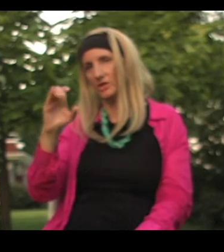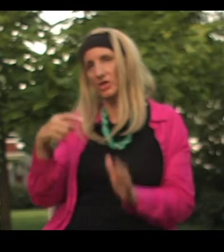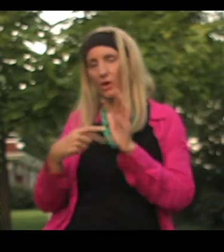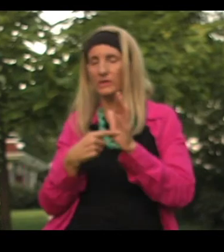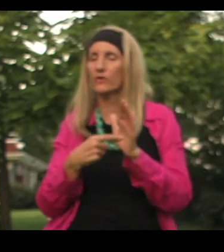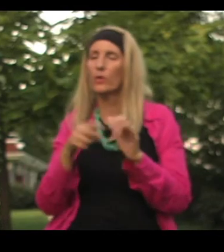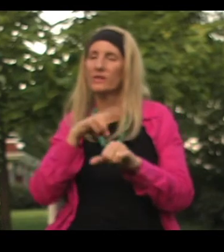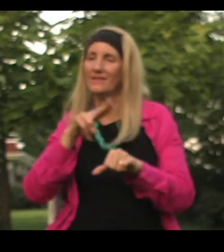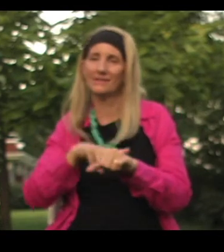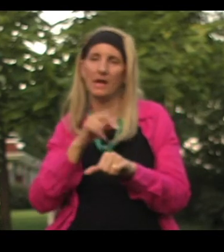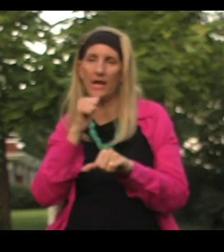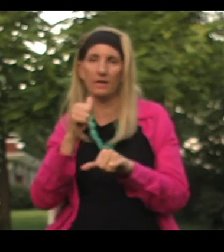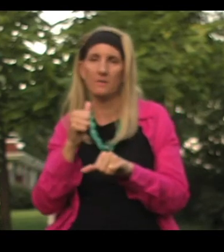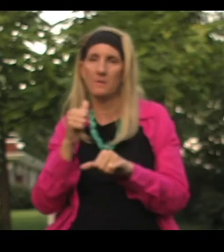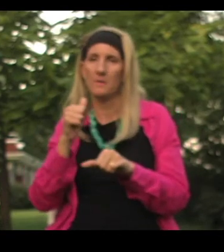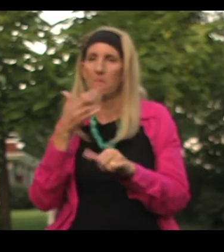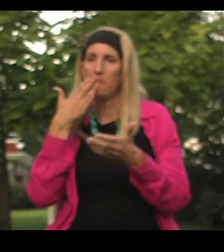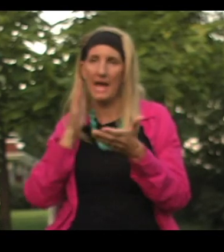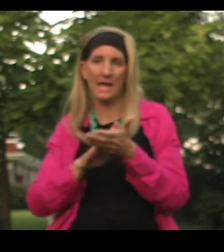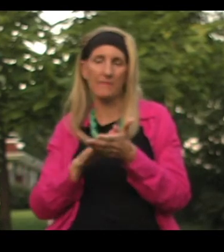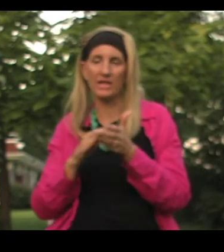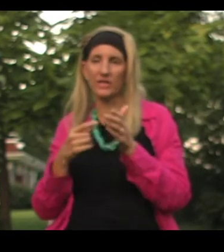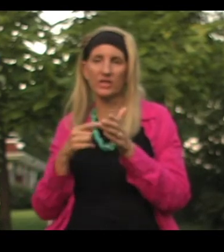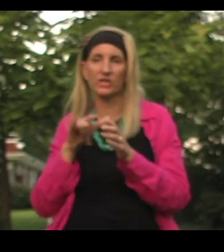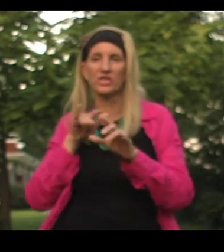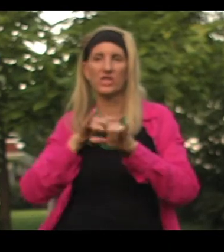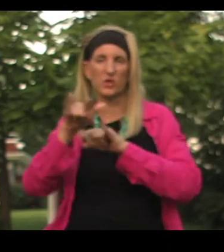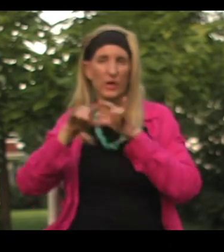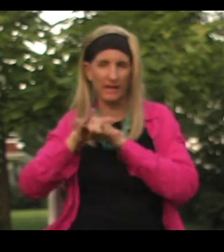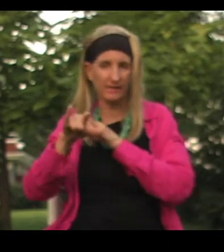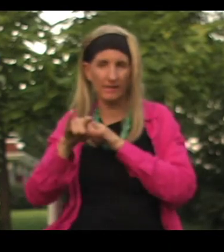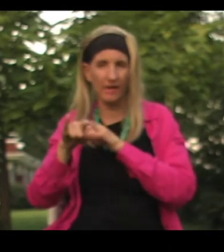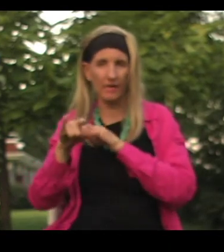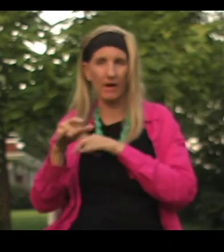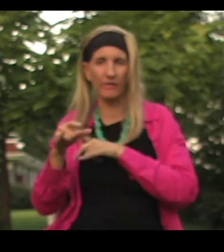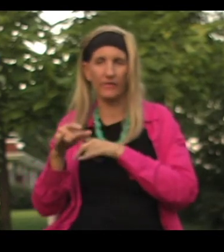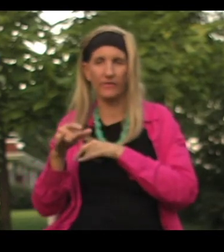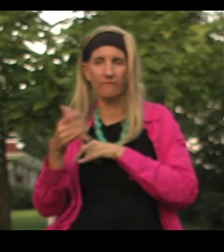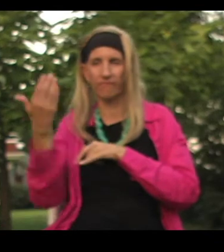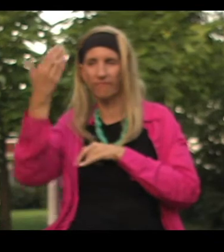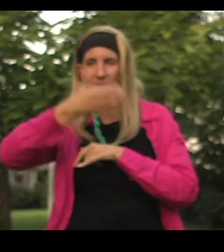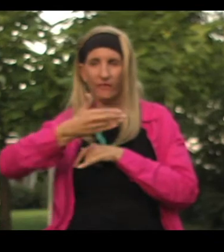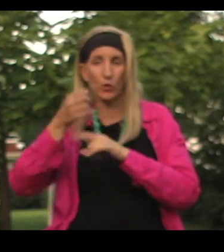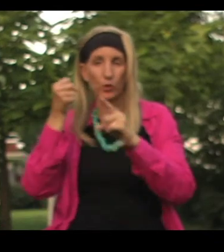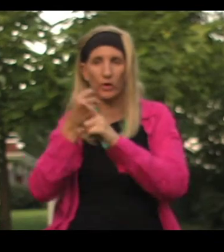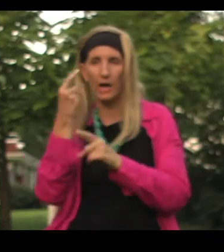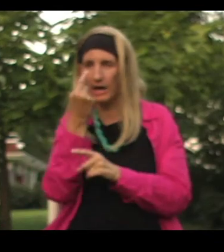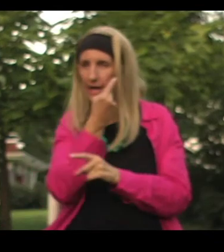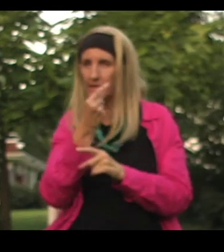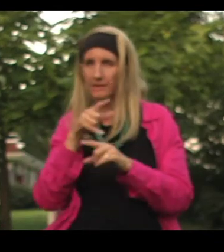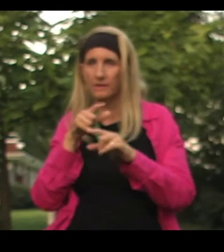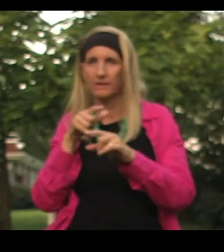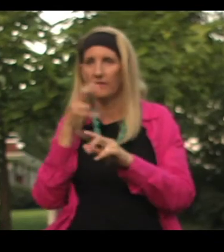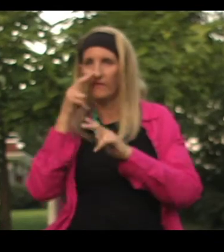shows. Of course, it's not bad magic, it's just a tricks of the fool your eyes,